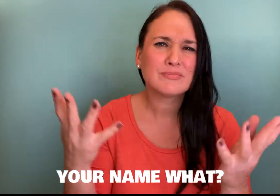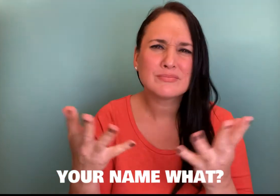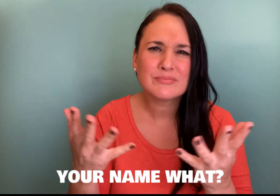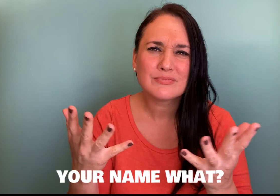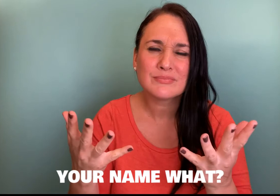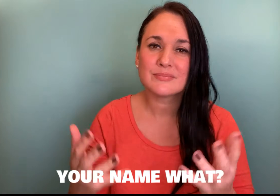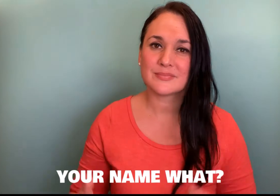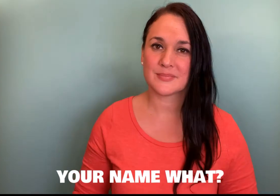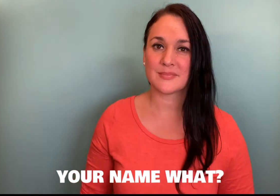Your name what?